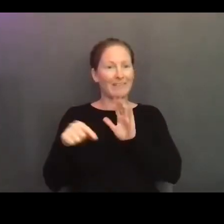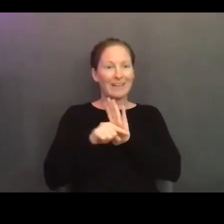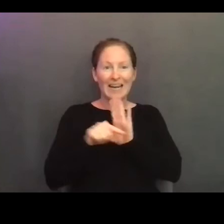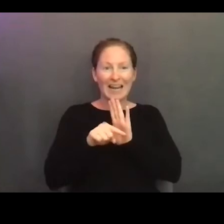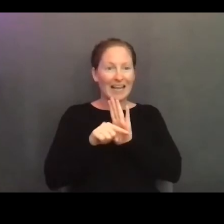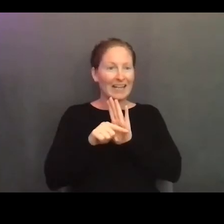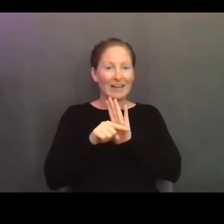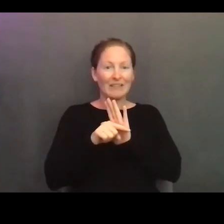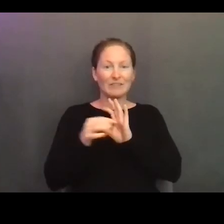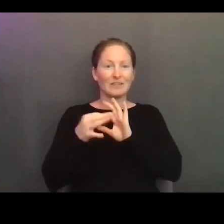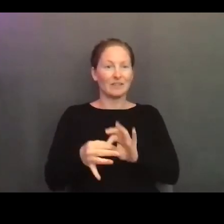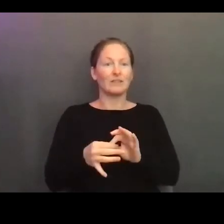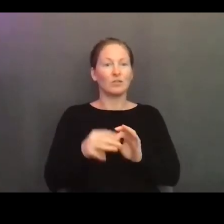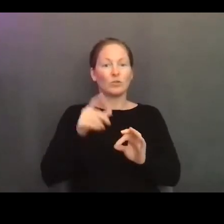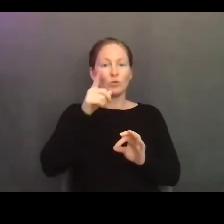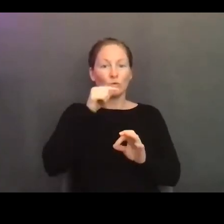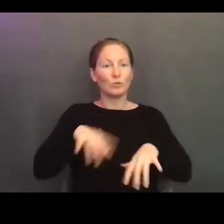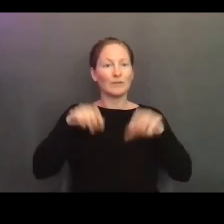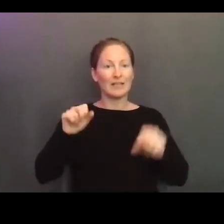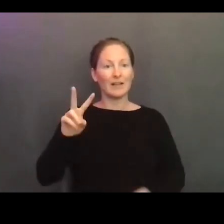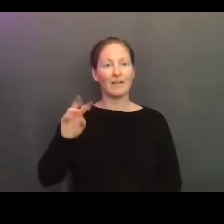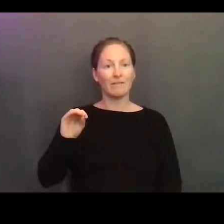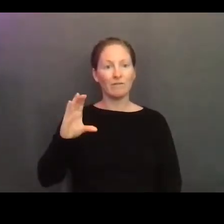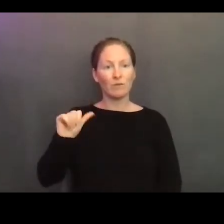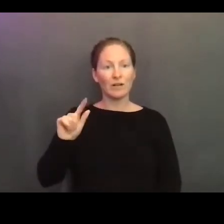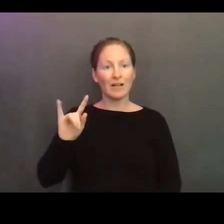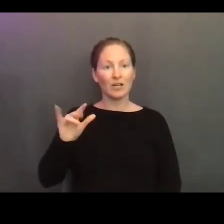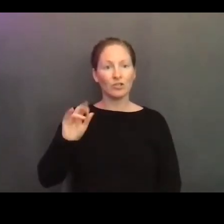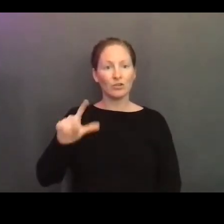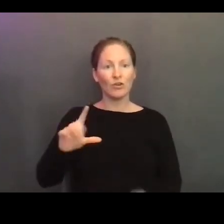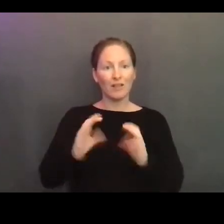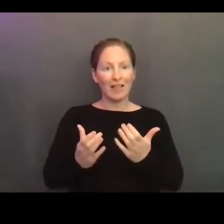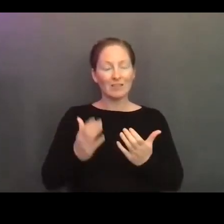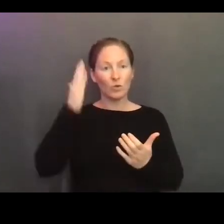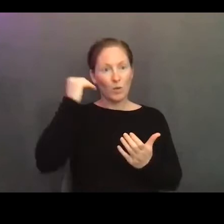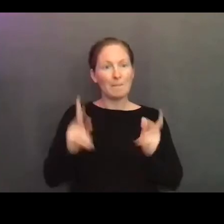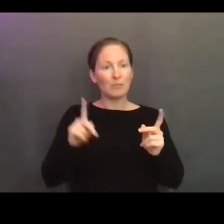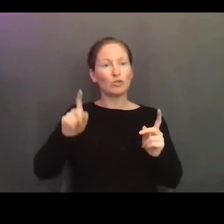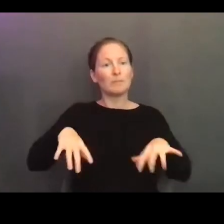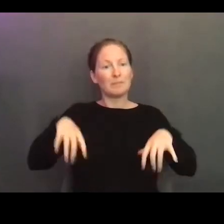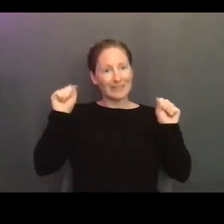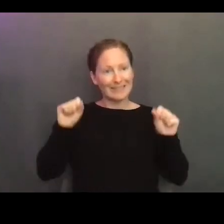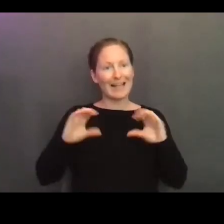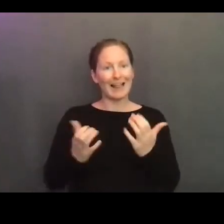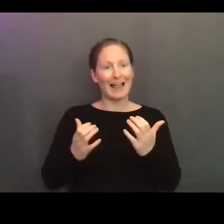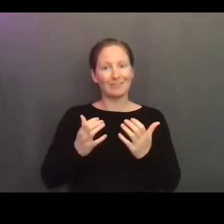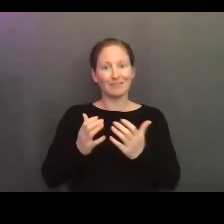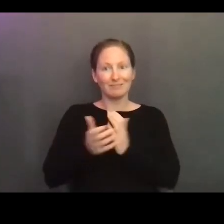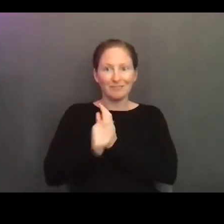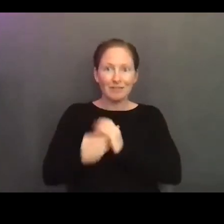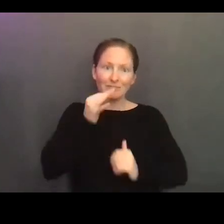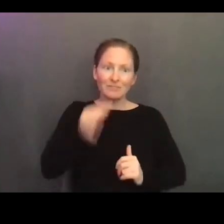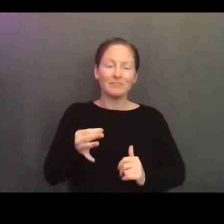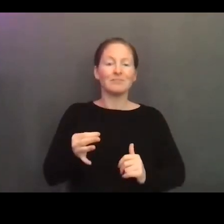that were taking vocational classes so they could take things that they excel in. I think that's important of all of us. So what I